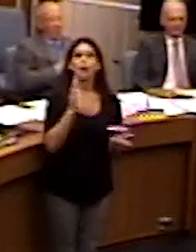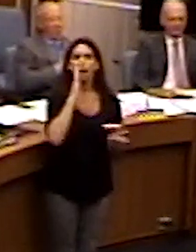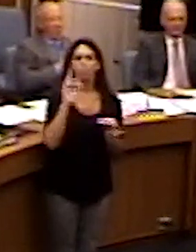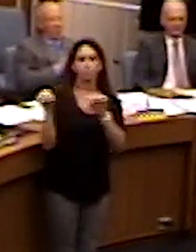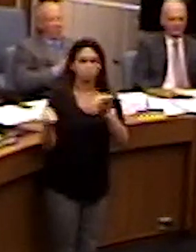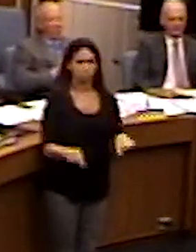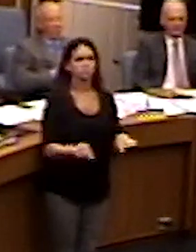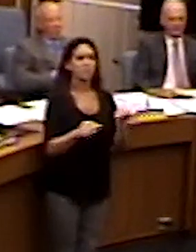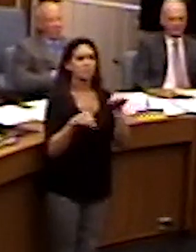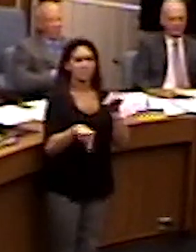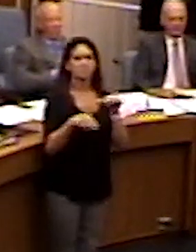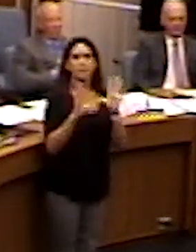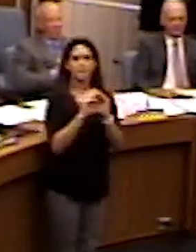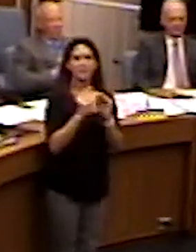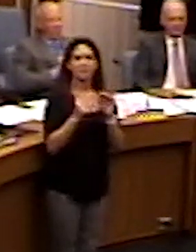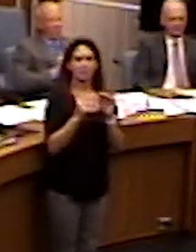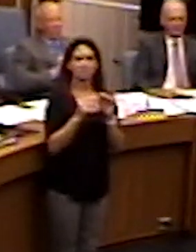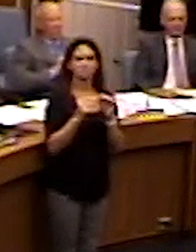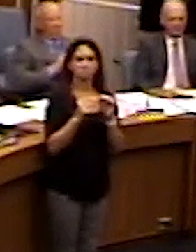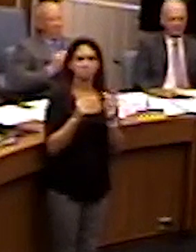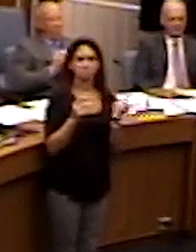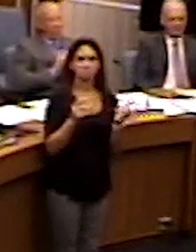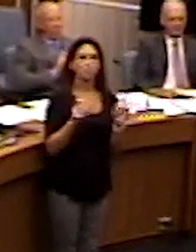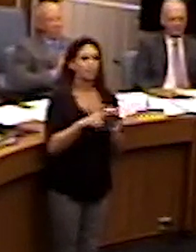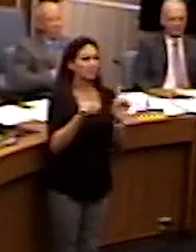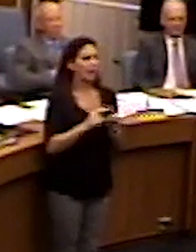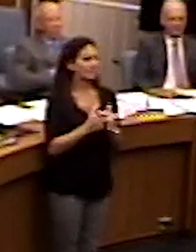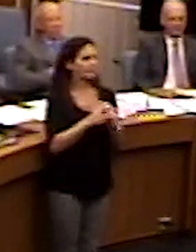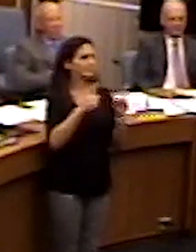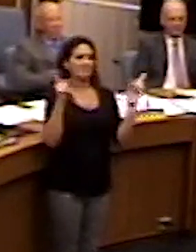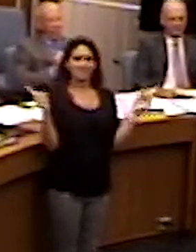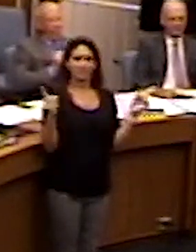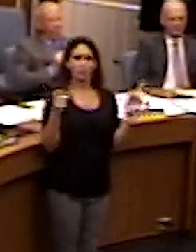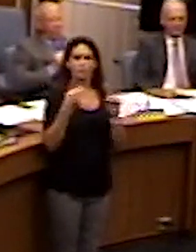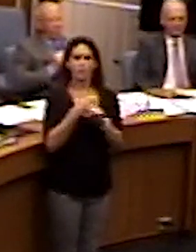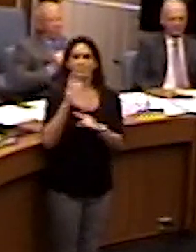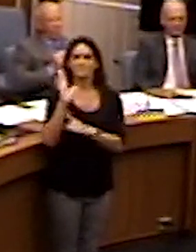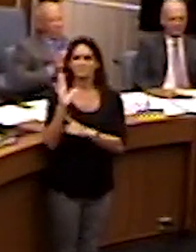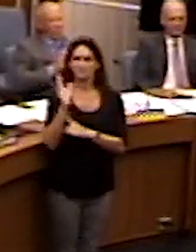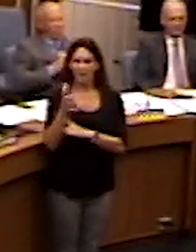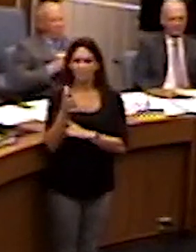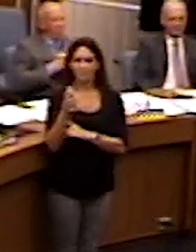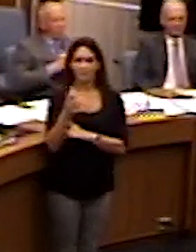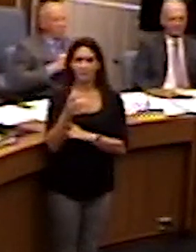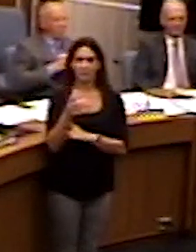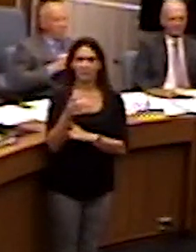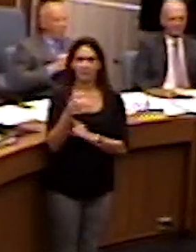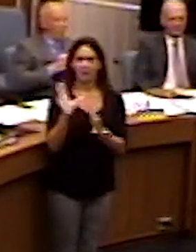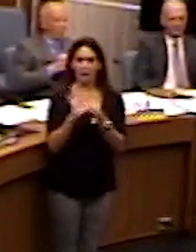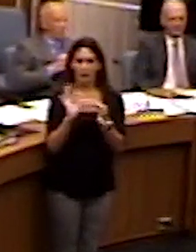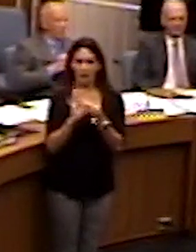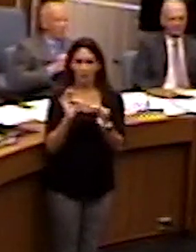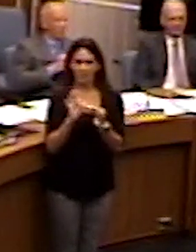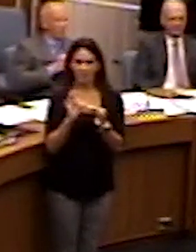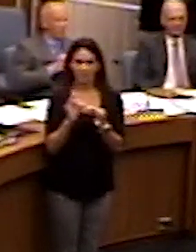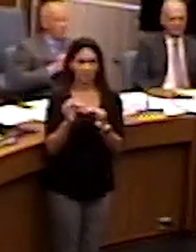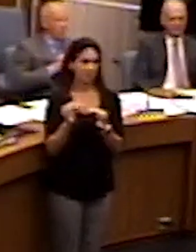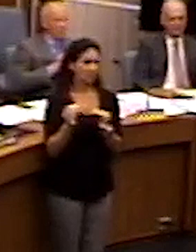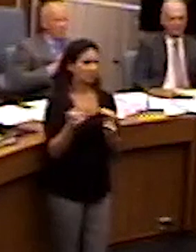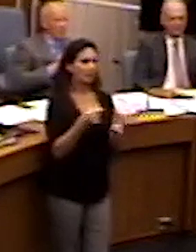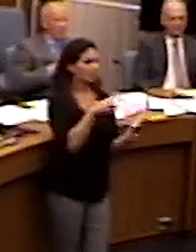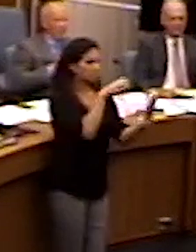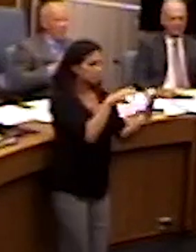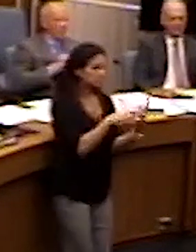meeting instead. But you know, there's a big difference between a 5-minute public comment and, you know, a